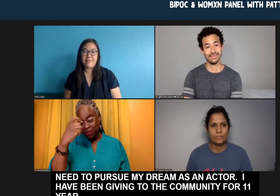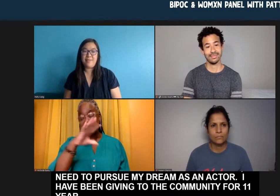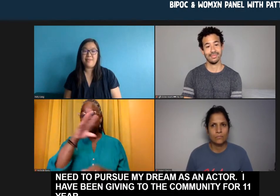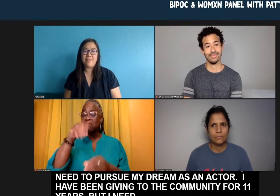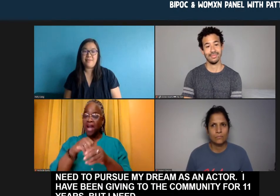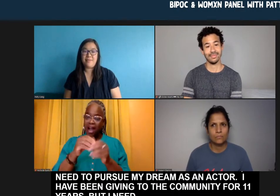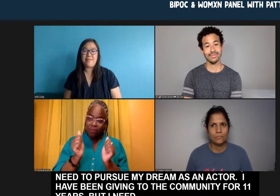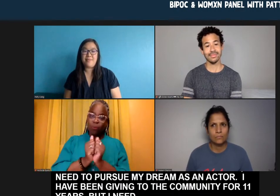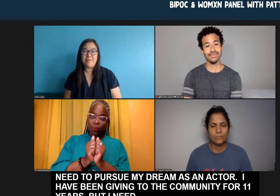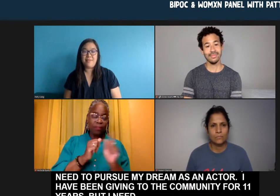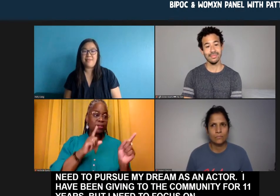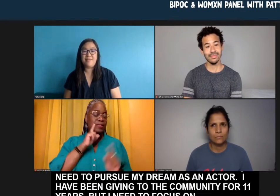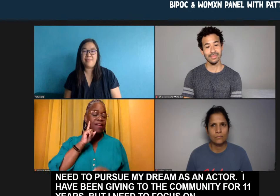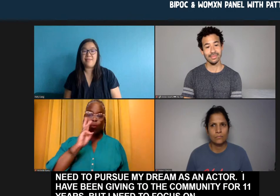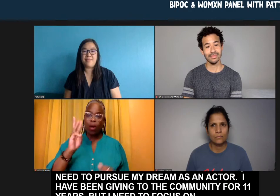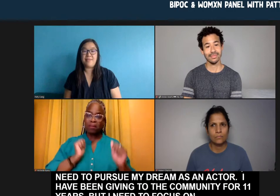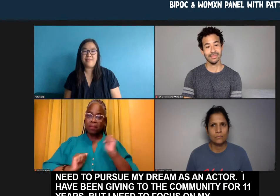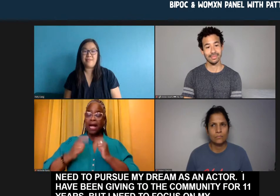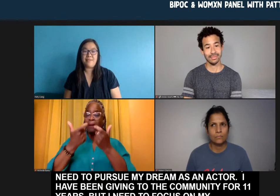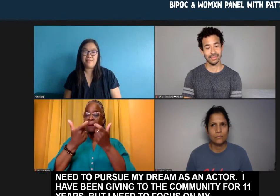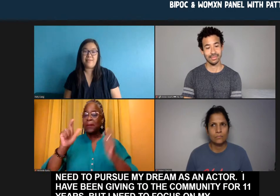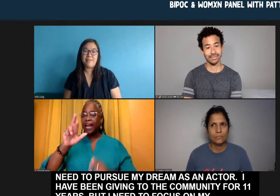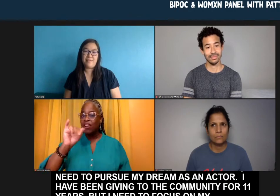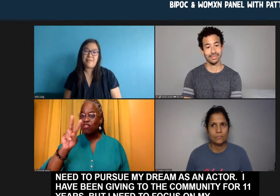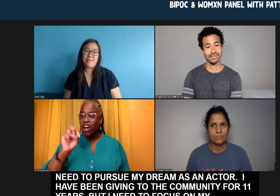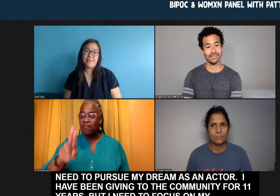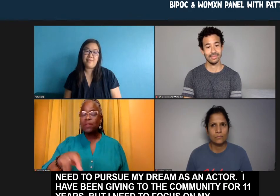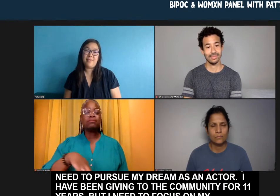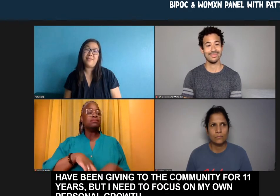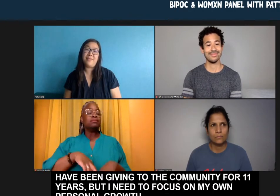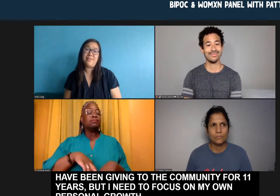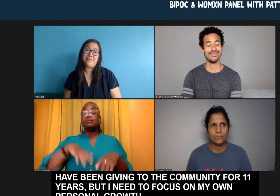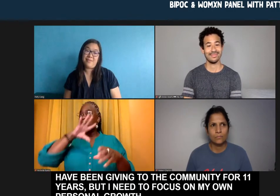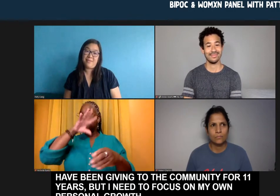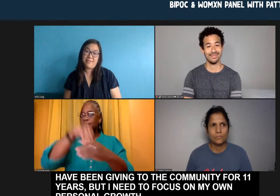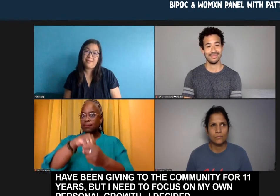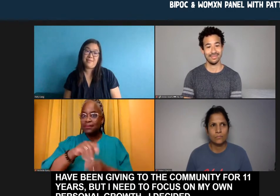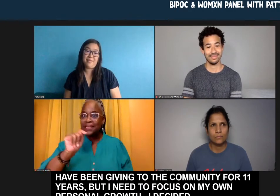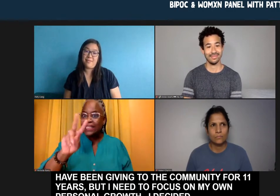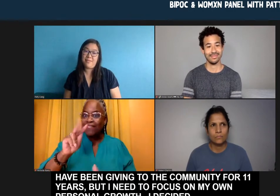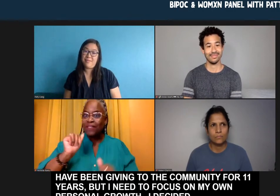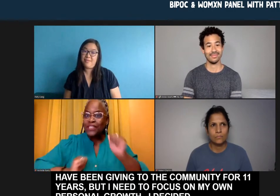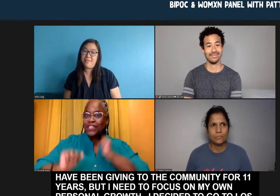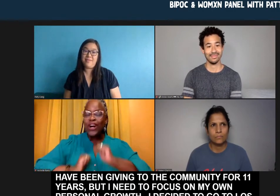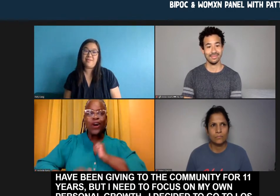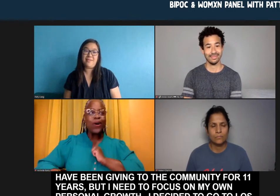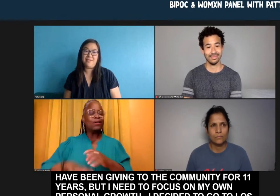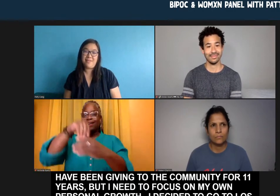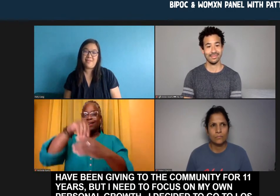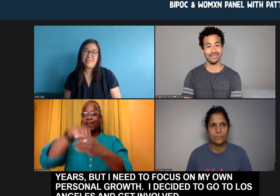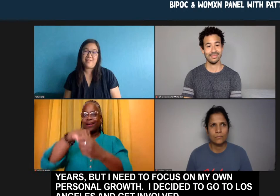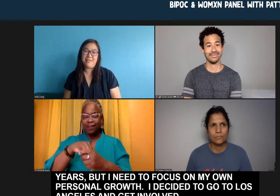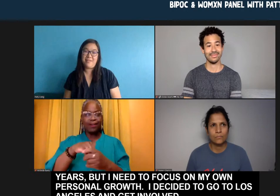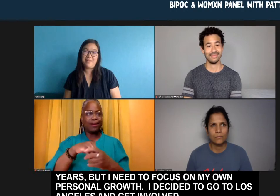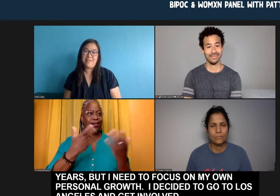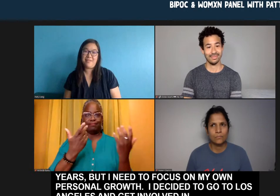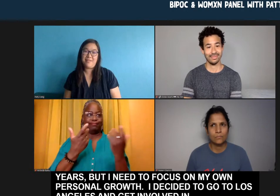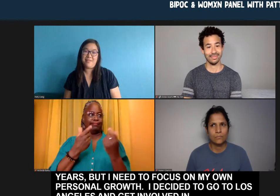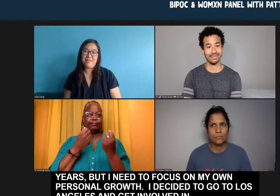to Los Angeles and get involved with Deaf West. Big River was a show. There was a television show that I